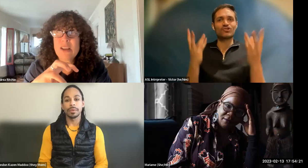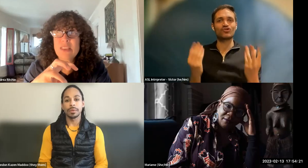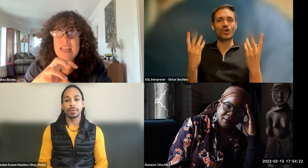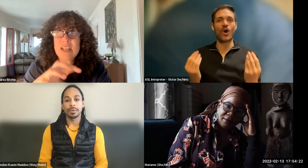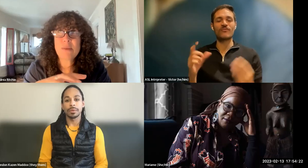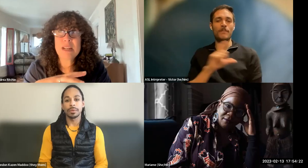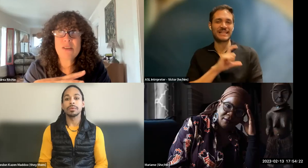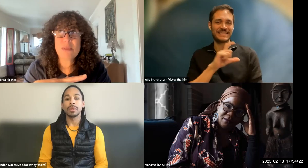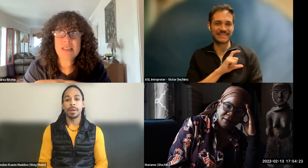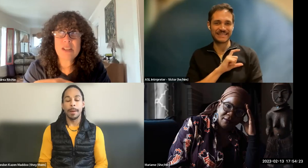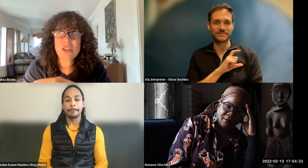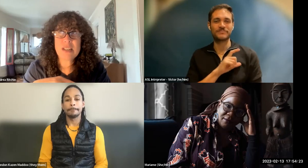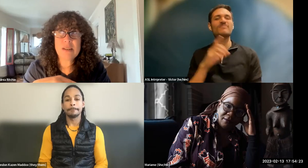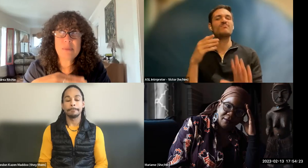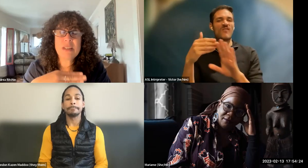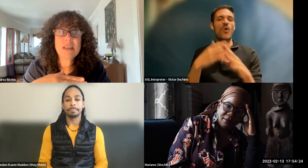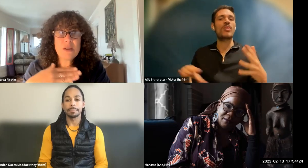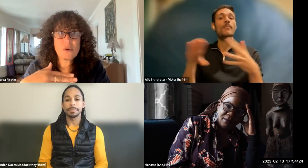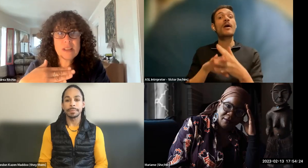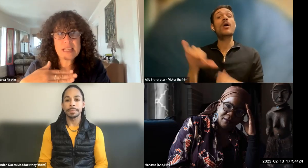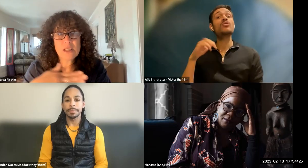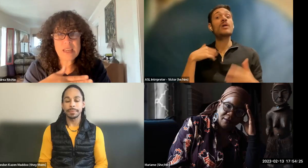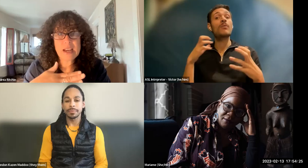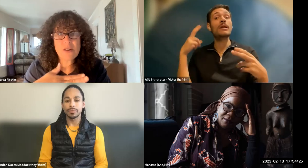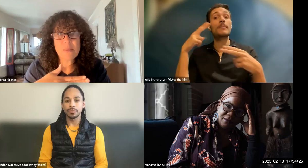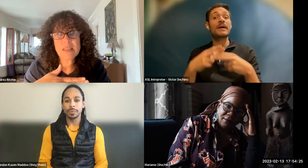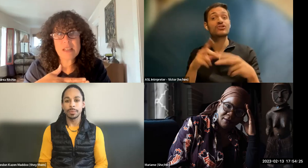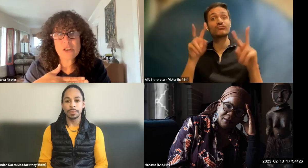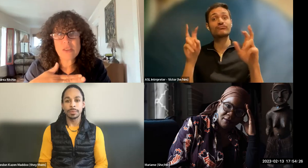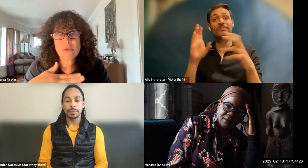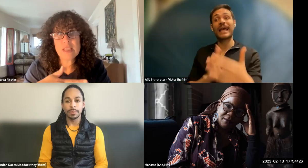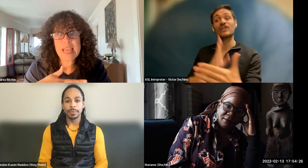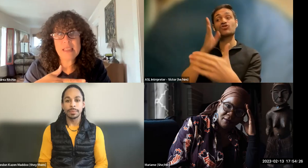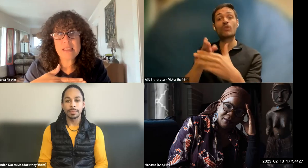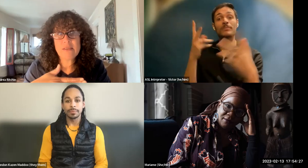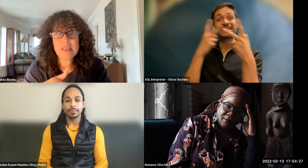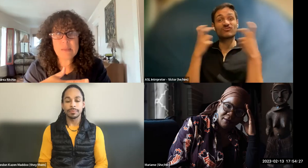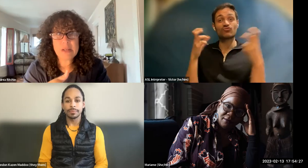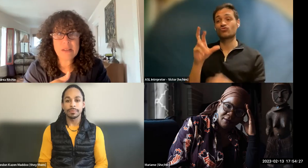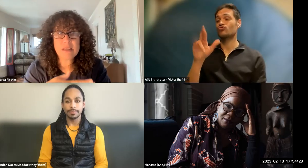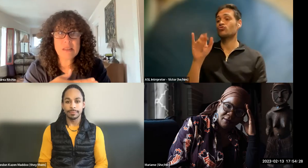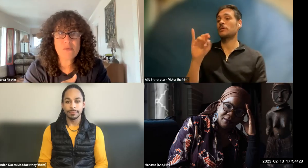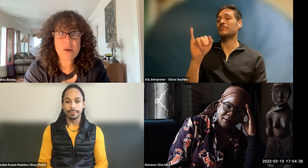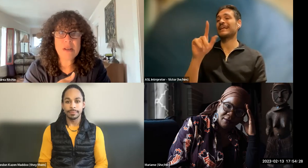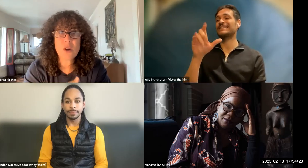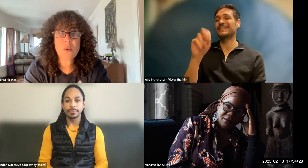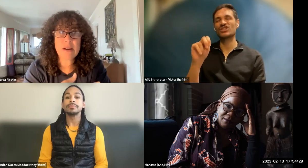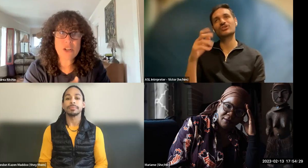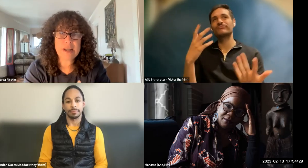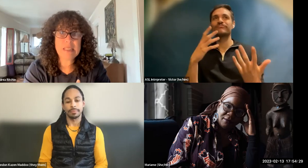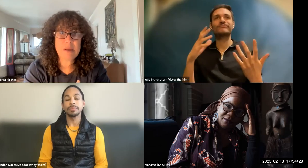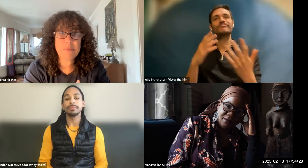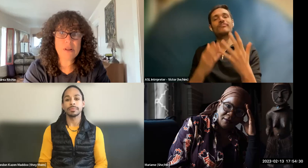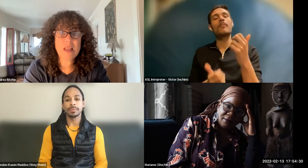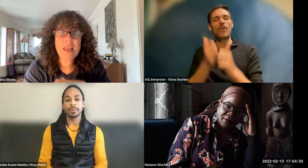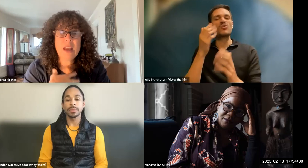also point out that Interrupting Criminalization particularly works at looking at criminalization through the lens of the experiences of women, queer,